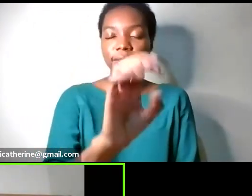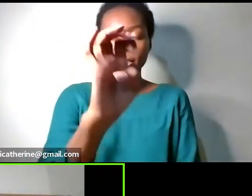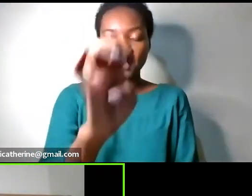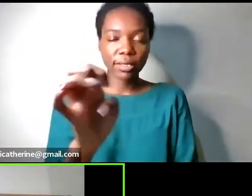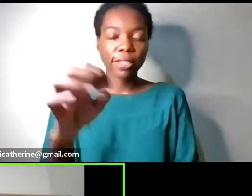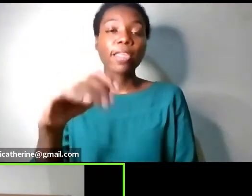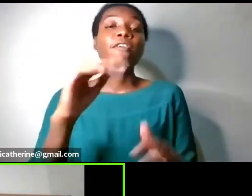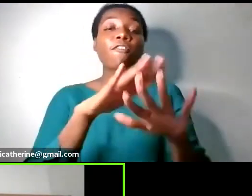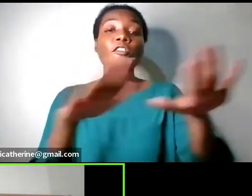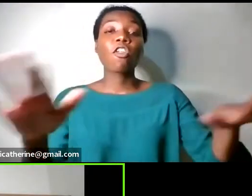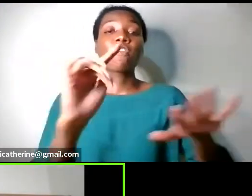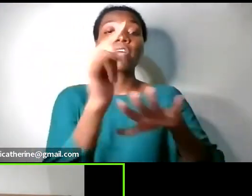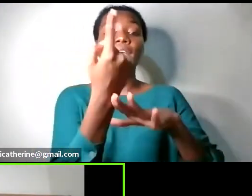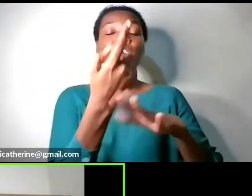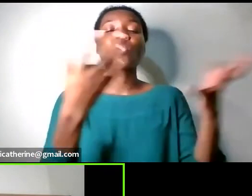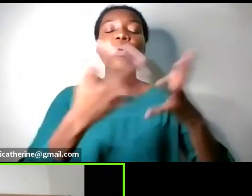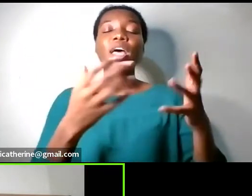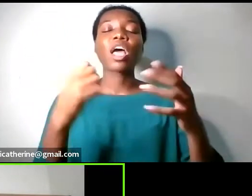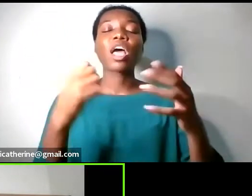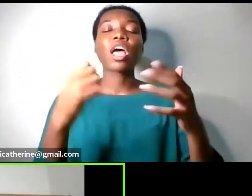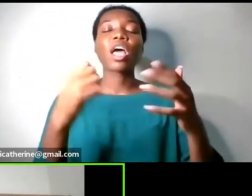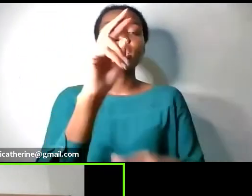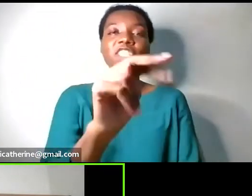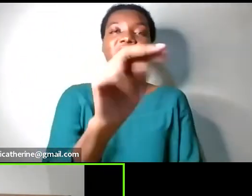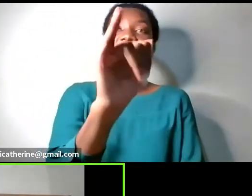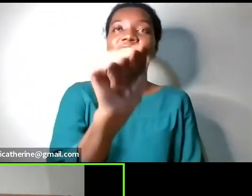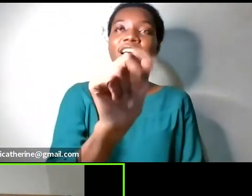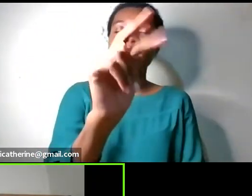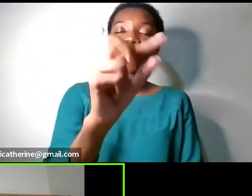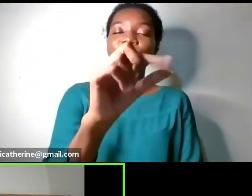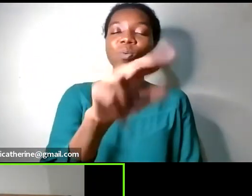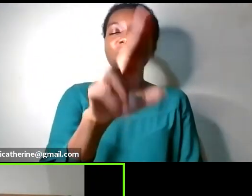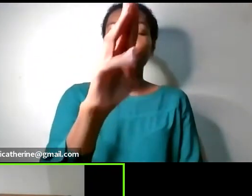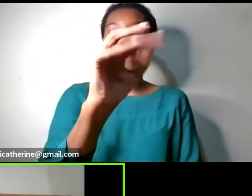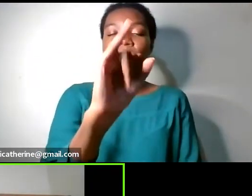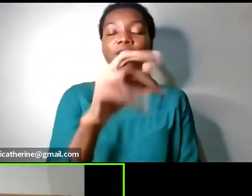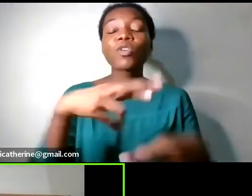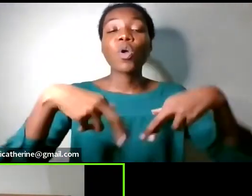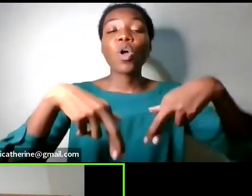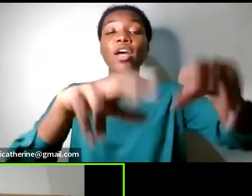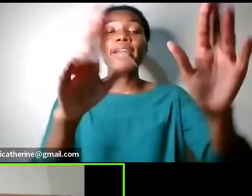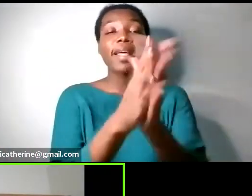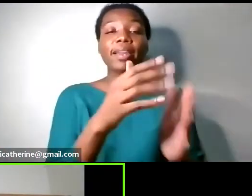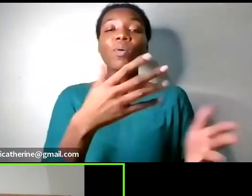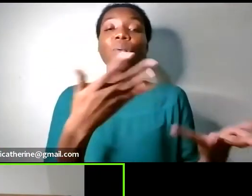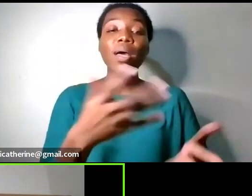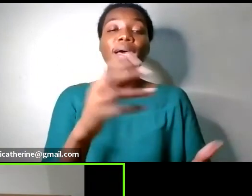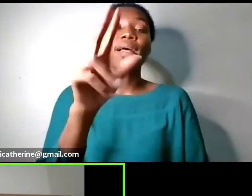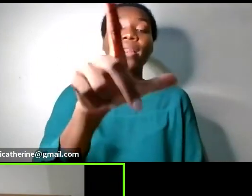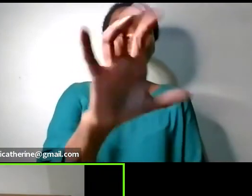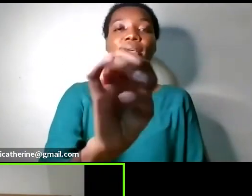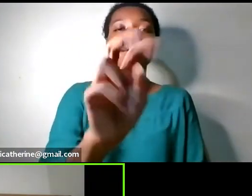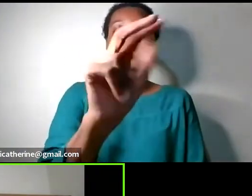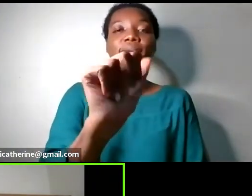on Nyangumi Road between Dennis Street and Lenana Road. We are on the first floor.